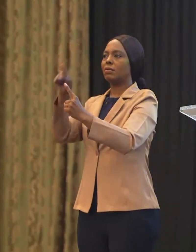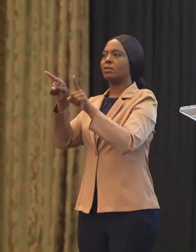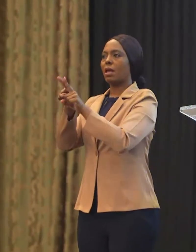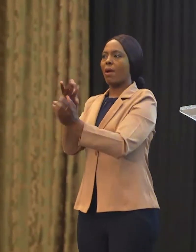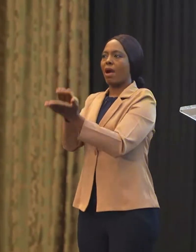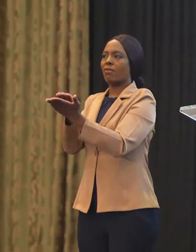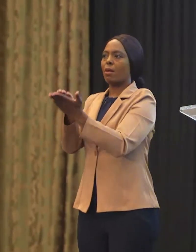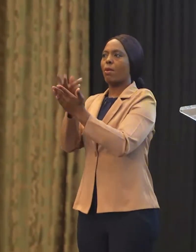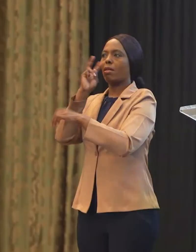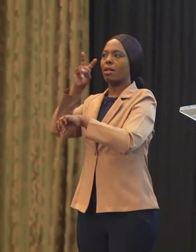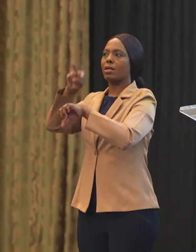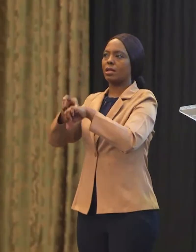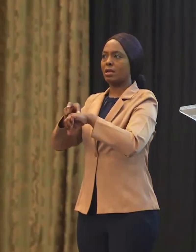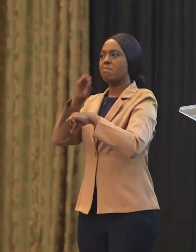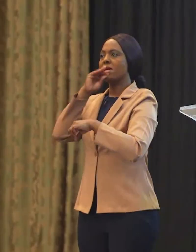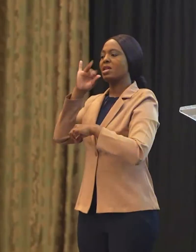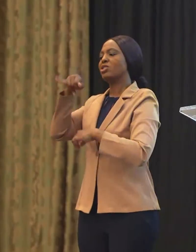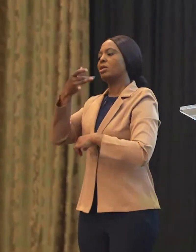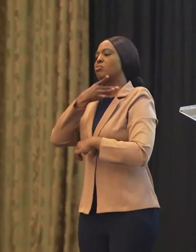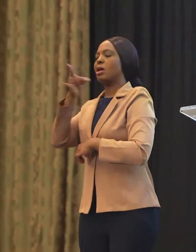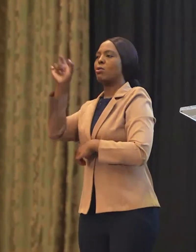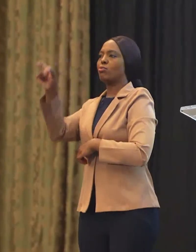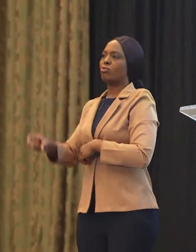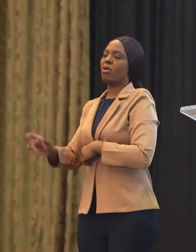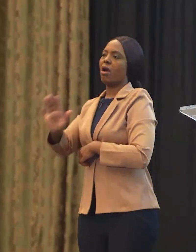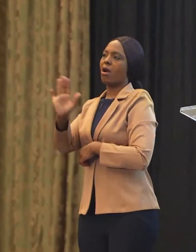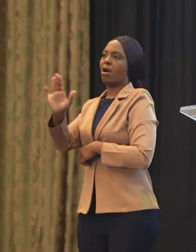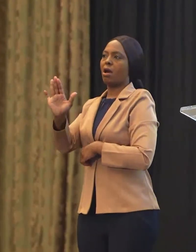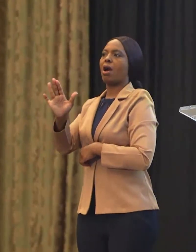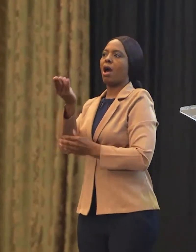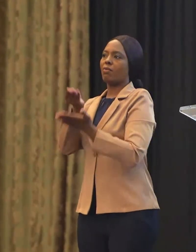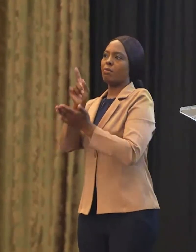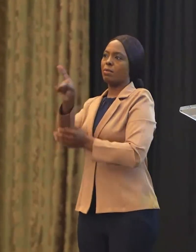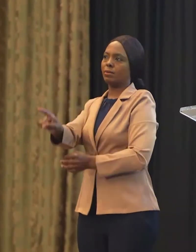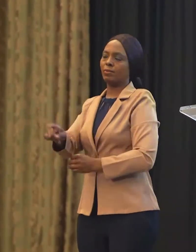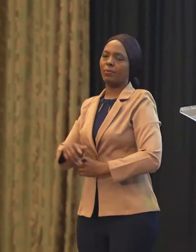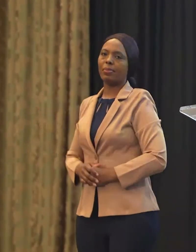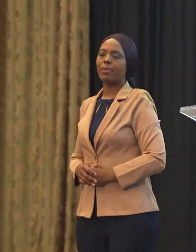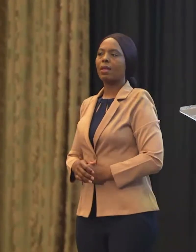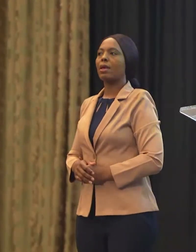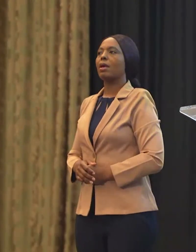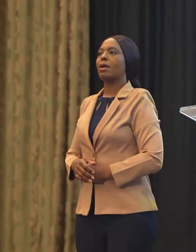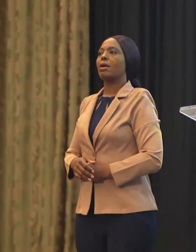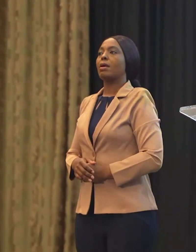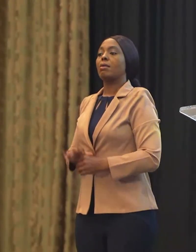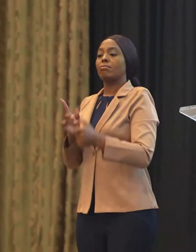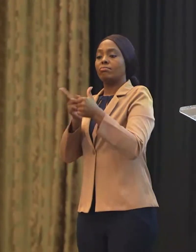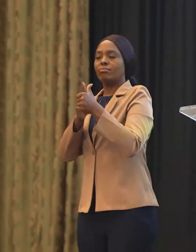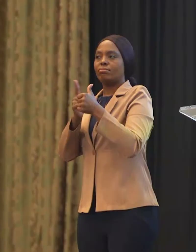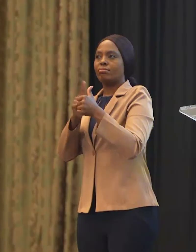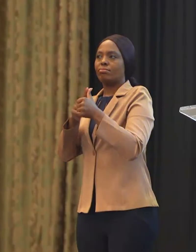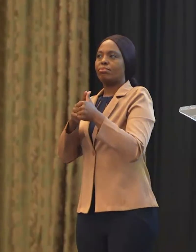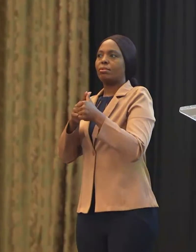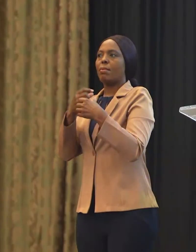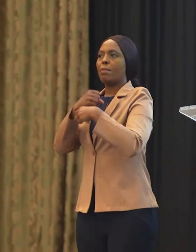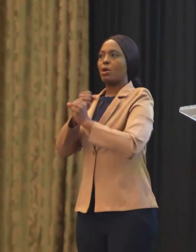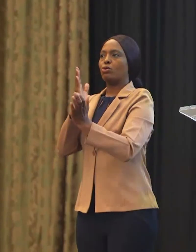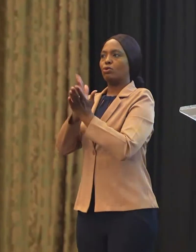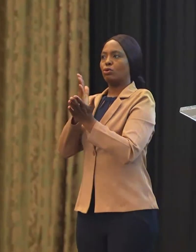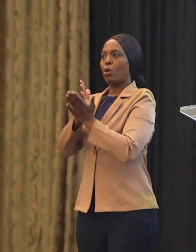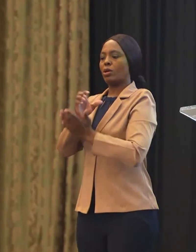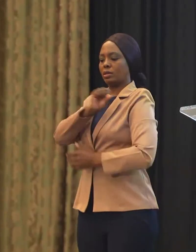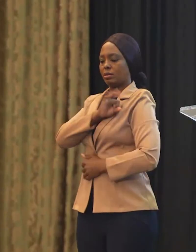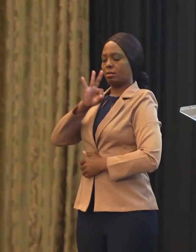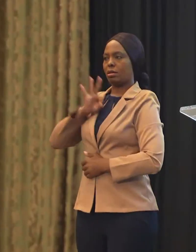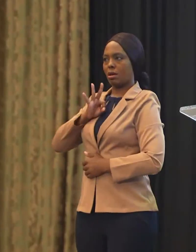It's not a matter of choice or what. Right, so number 1, we are looking into ensuring that the staff is sensitized and